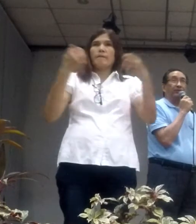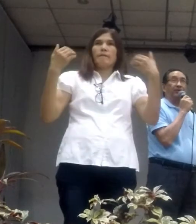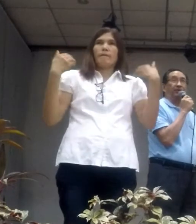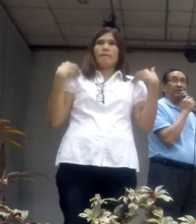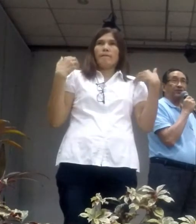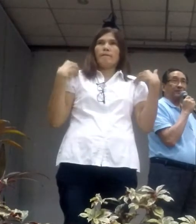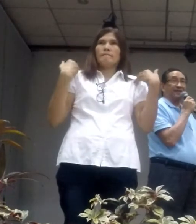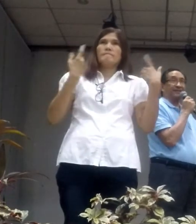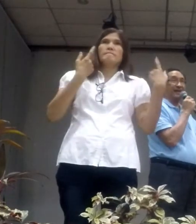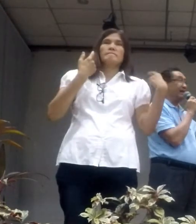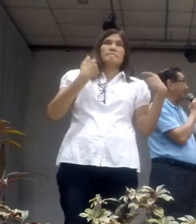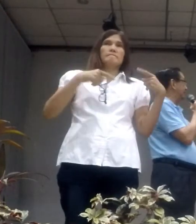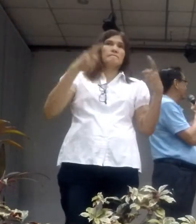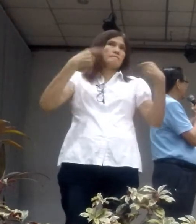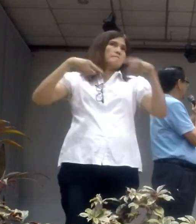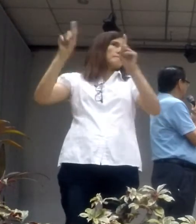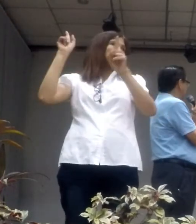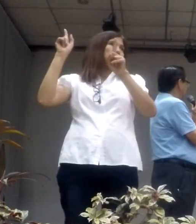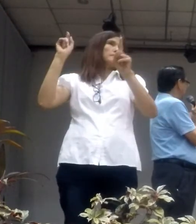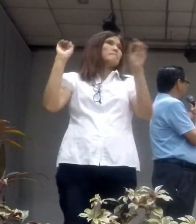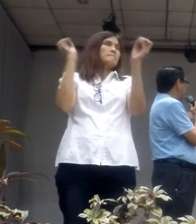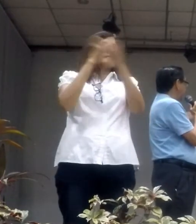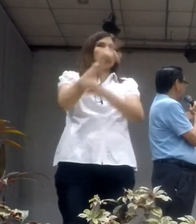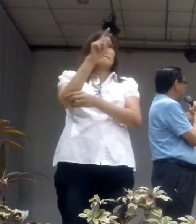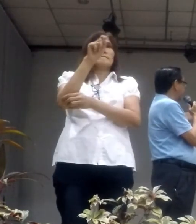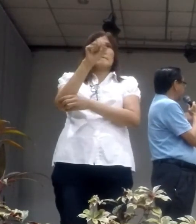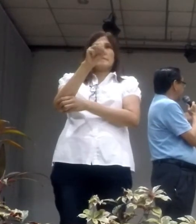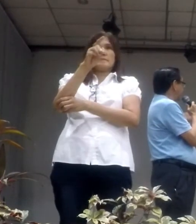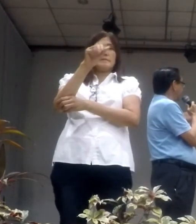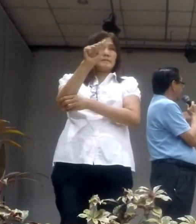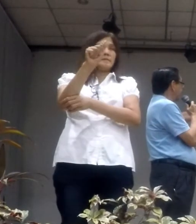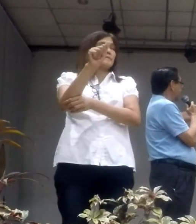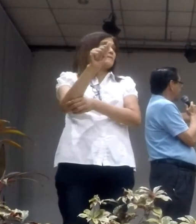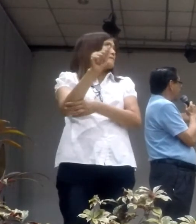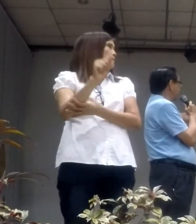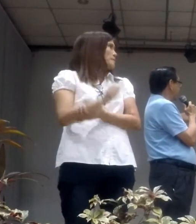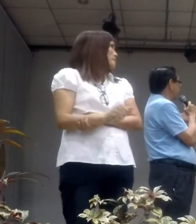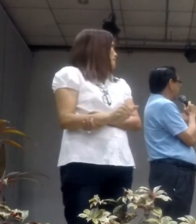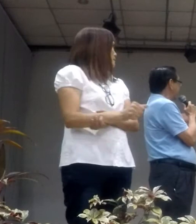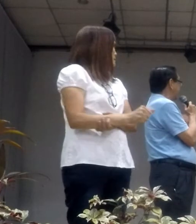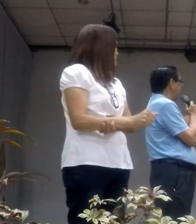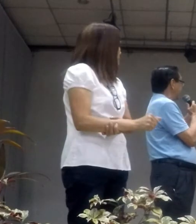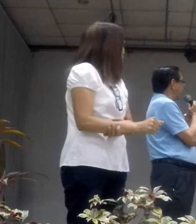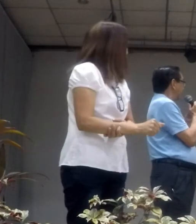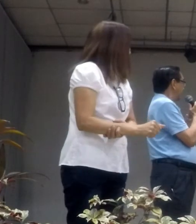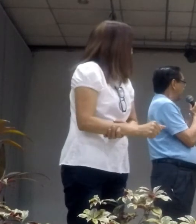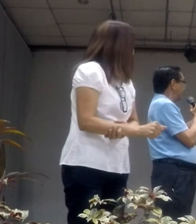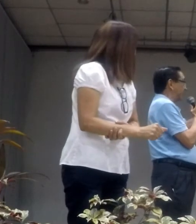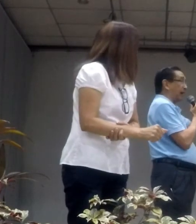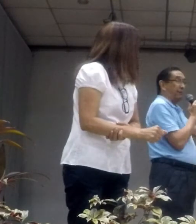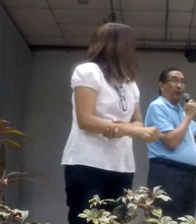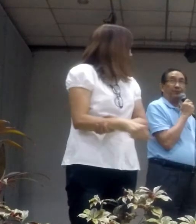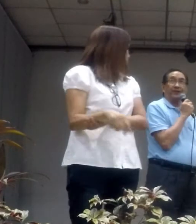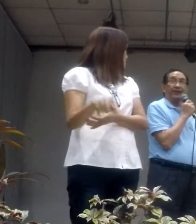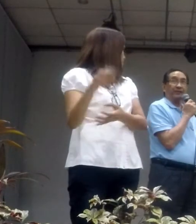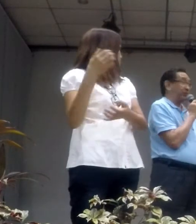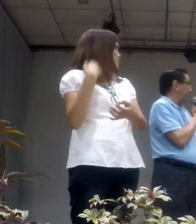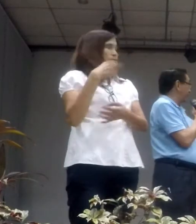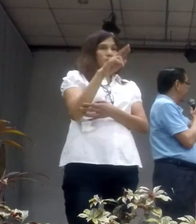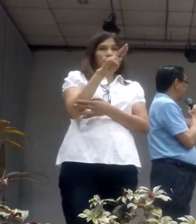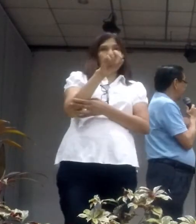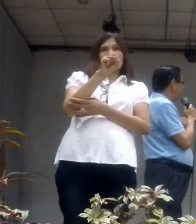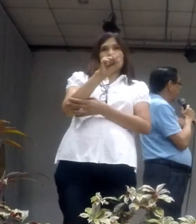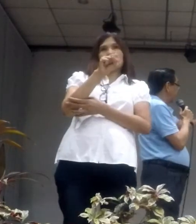we went to the office of TESDA, Deputy Director Rosana Ordaneta, in behalf of